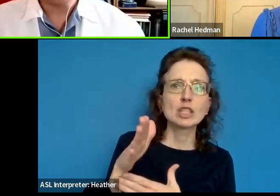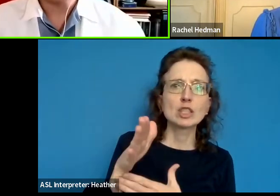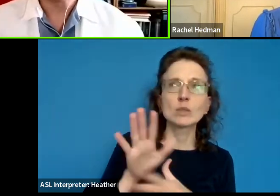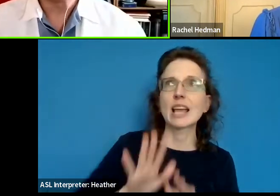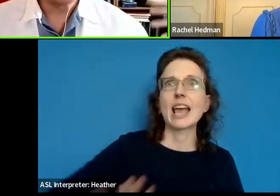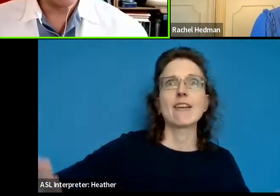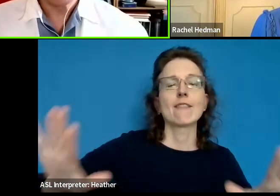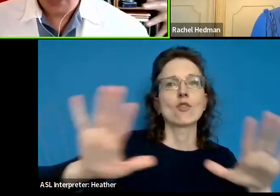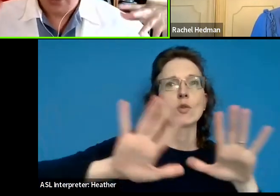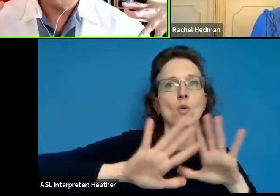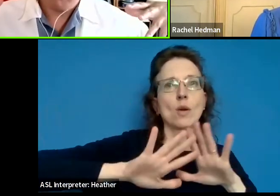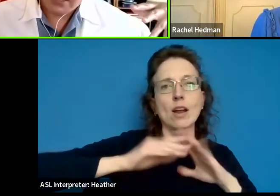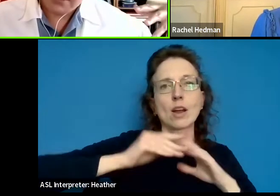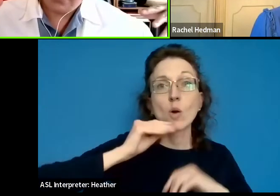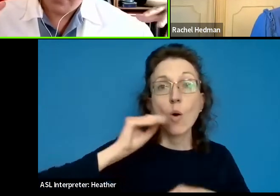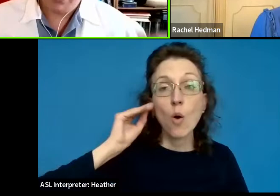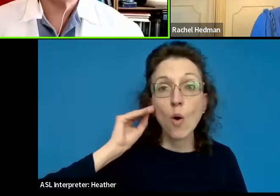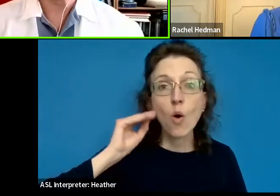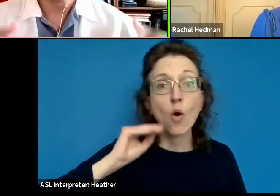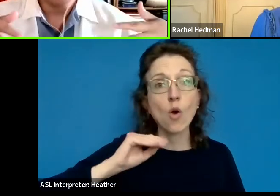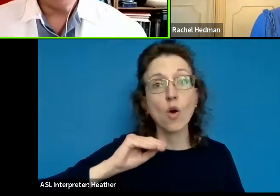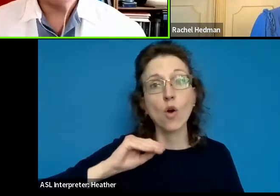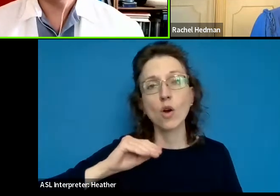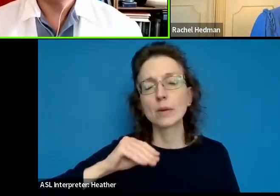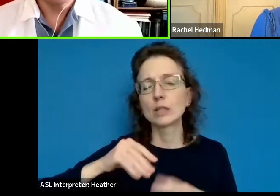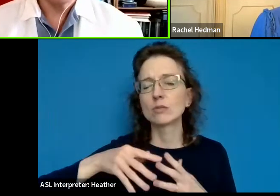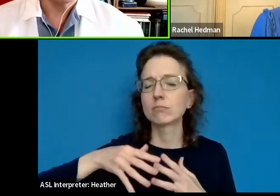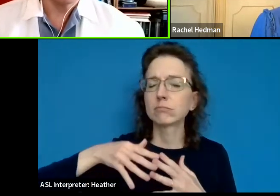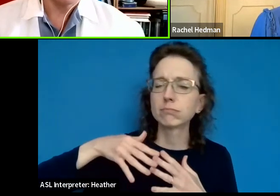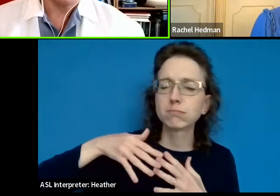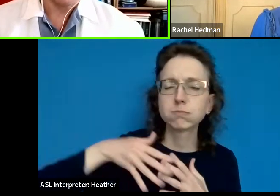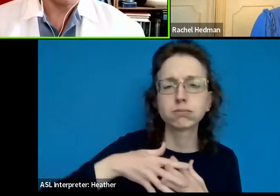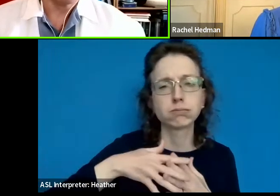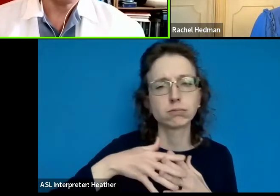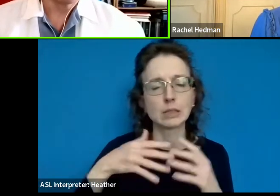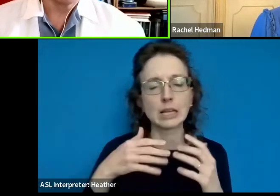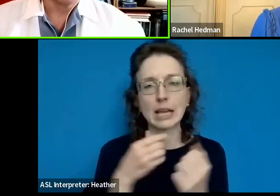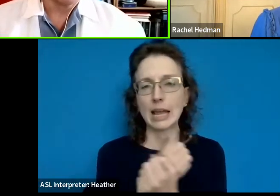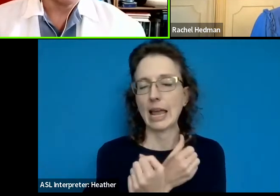like in the house. It's basically embedded in everything.